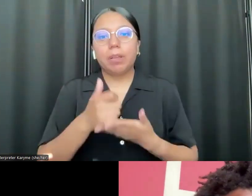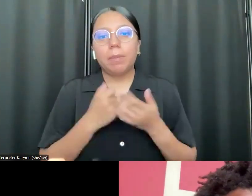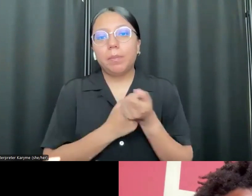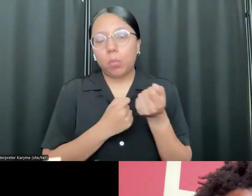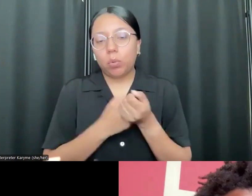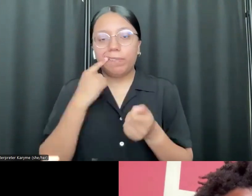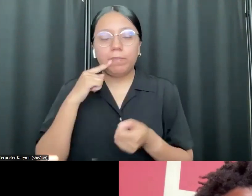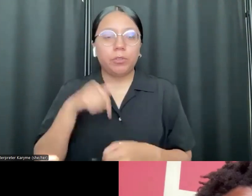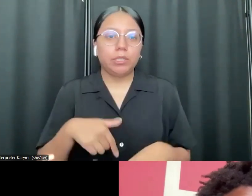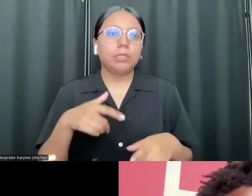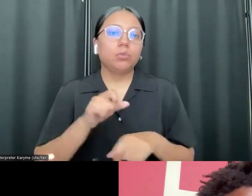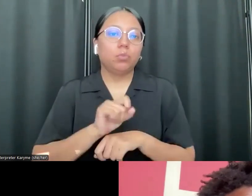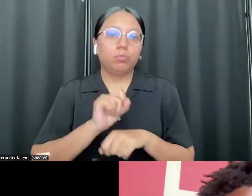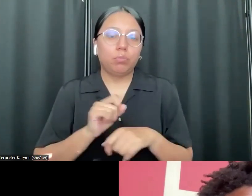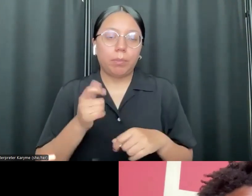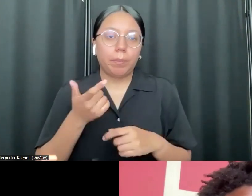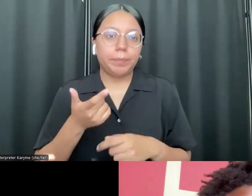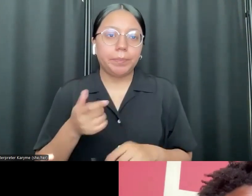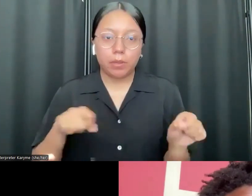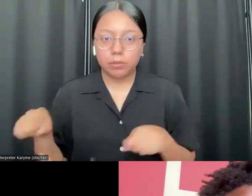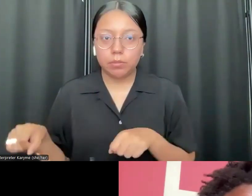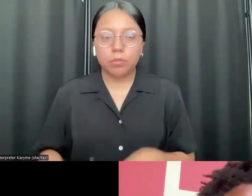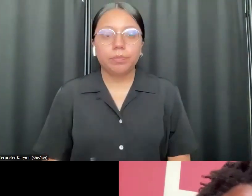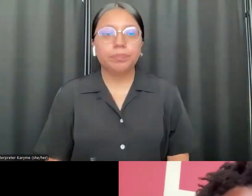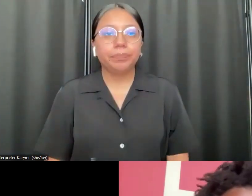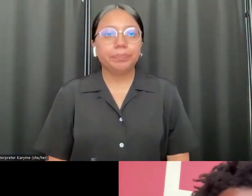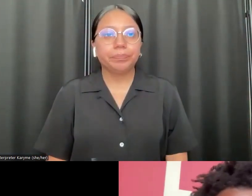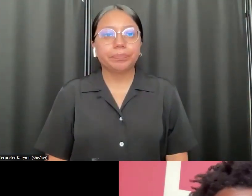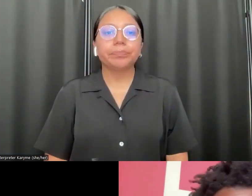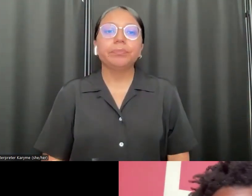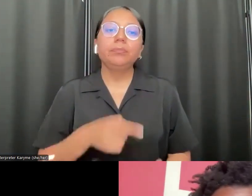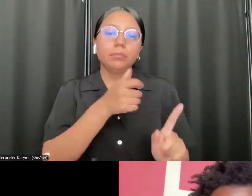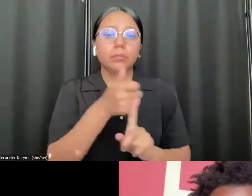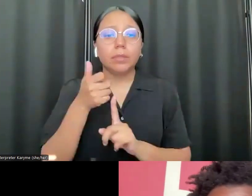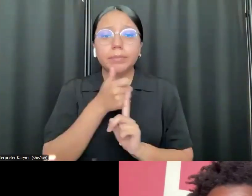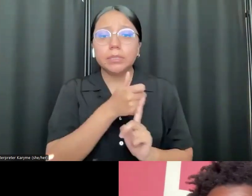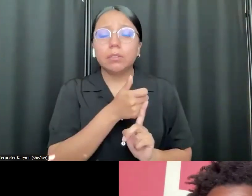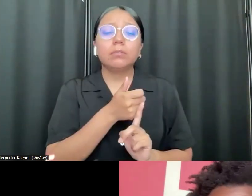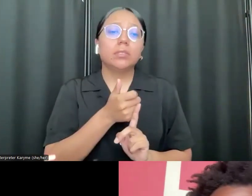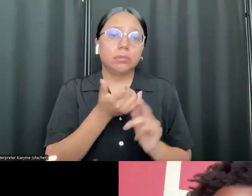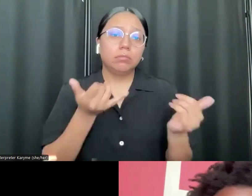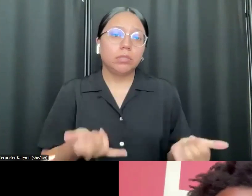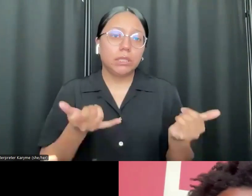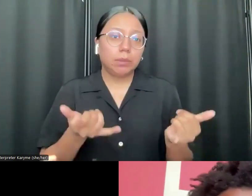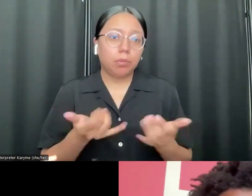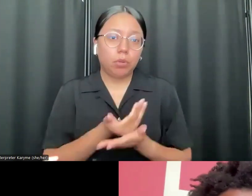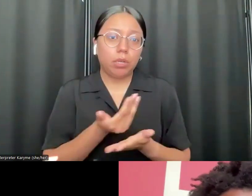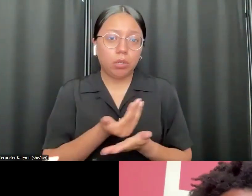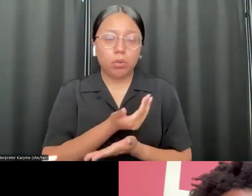These are contemporary organizers as well as people who